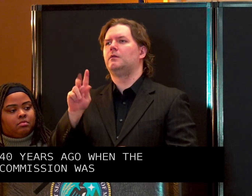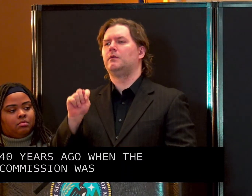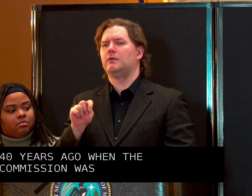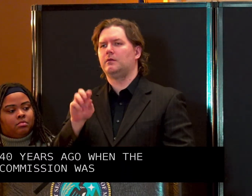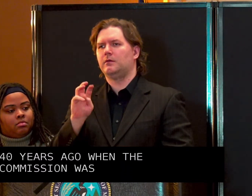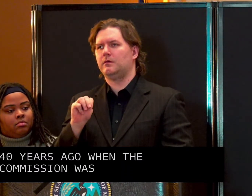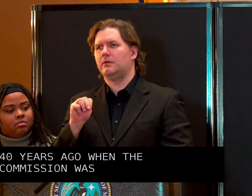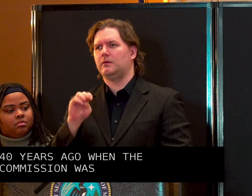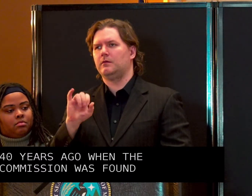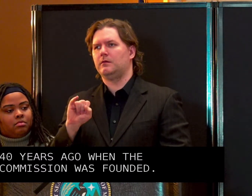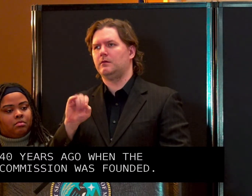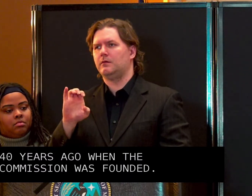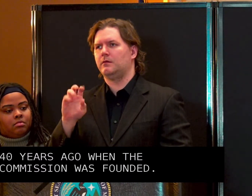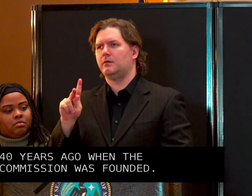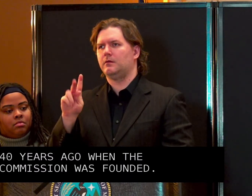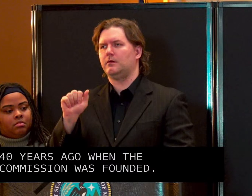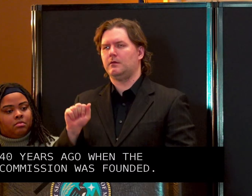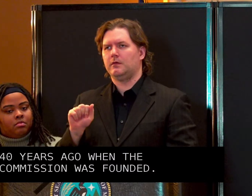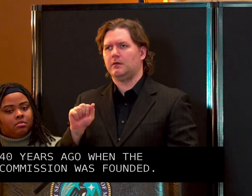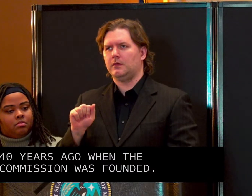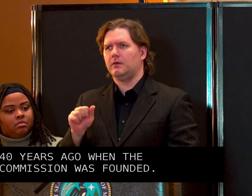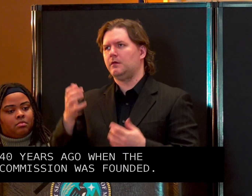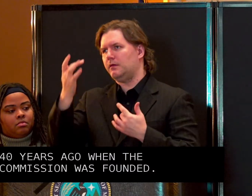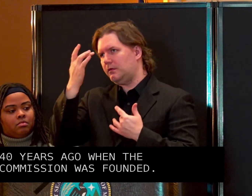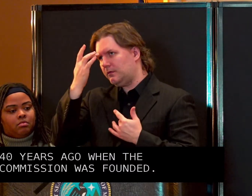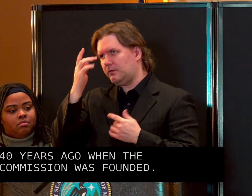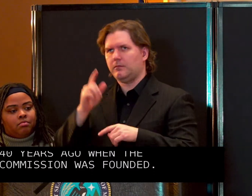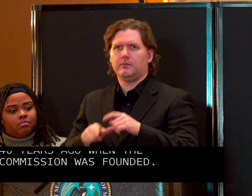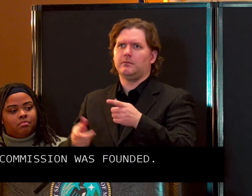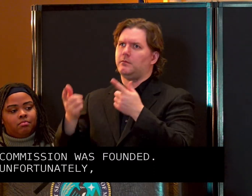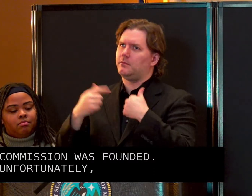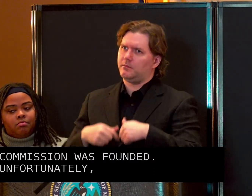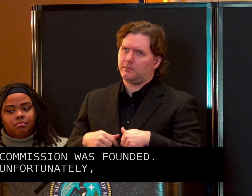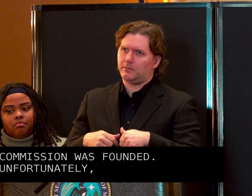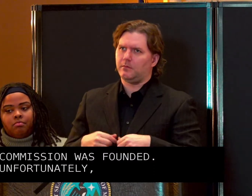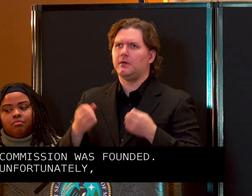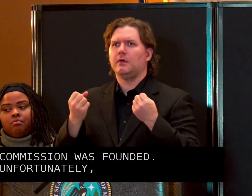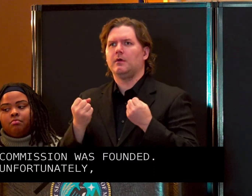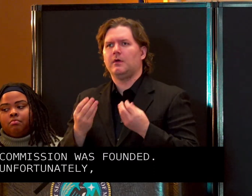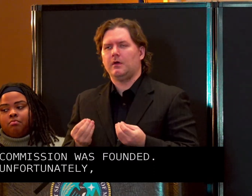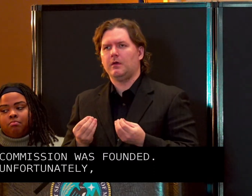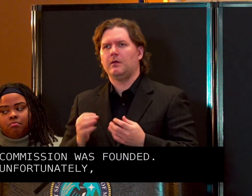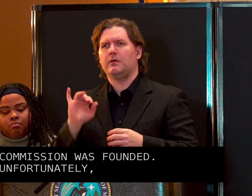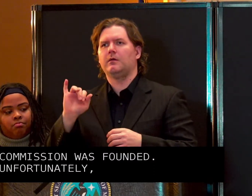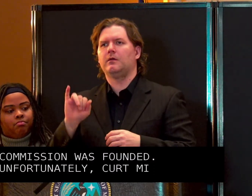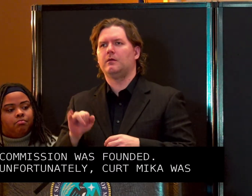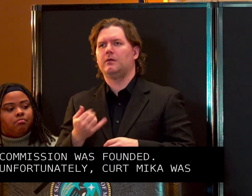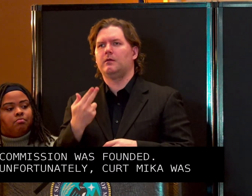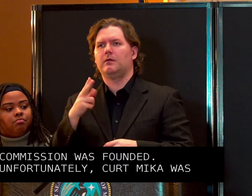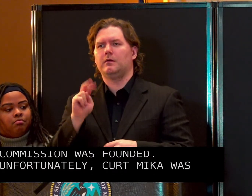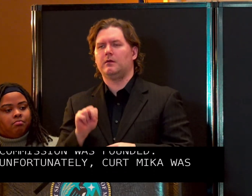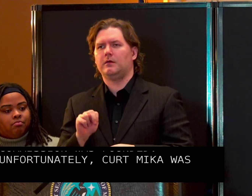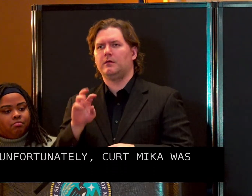Unfortunately, Curt Micka was not able to be with us today. He's not feeling well.